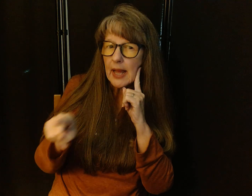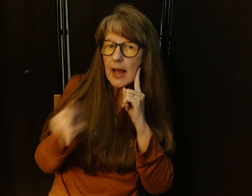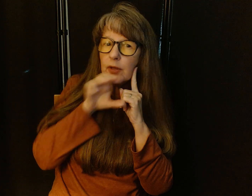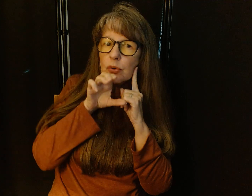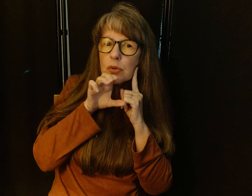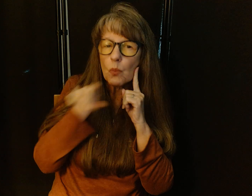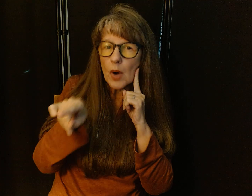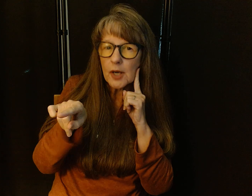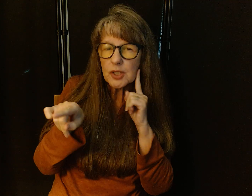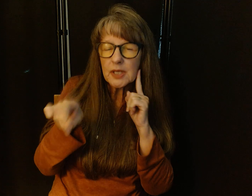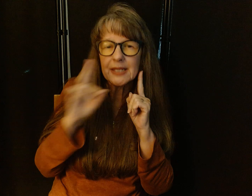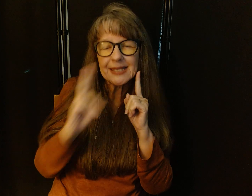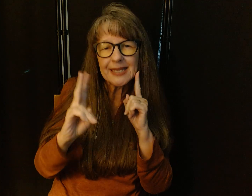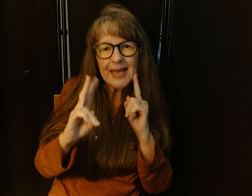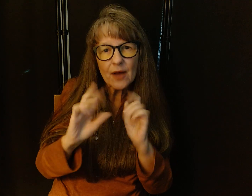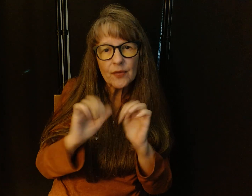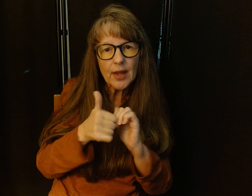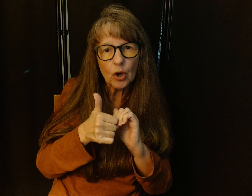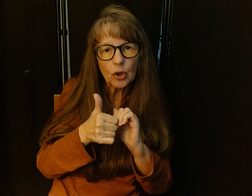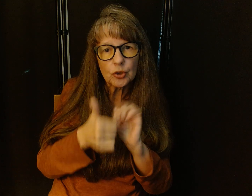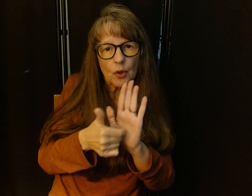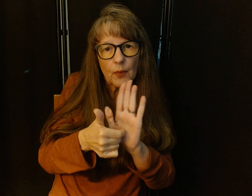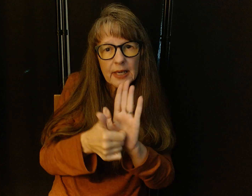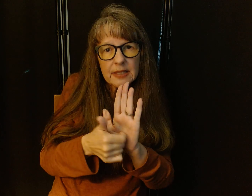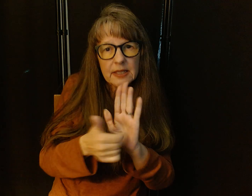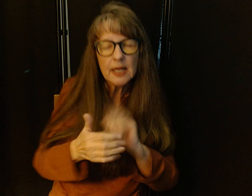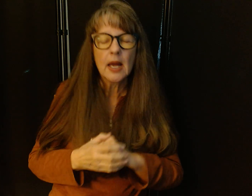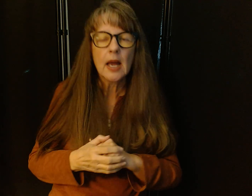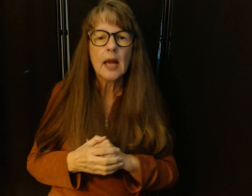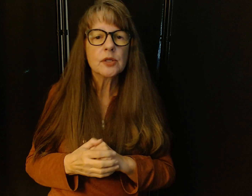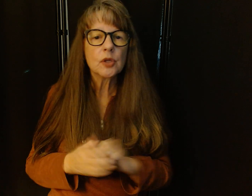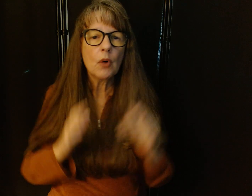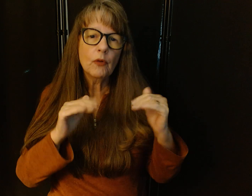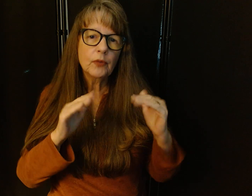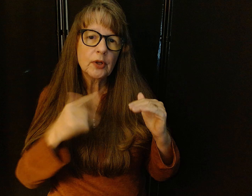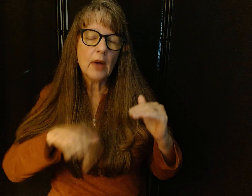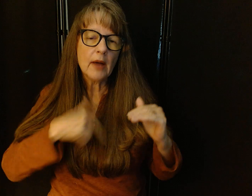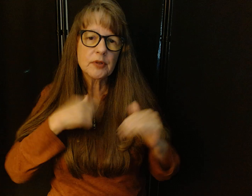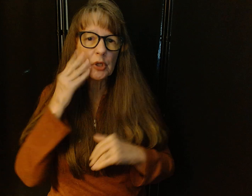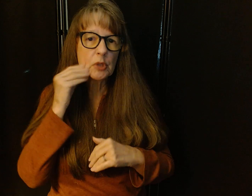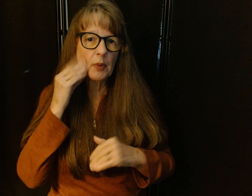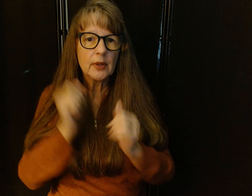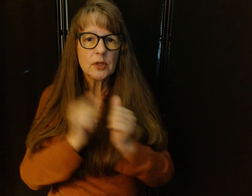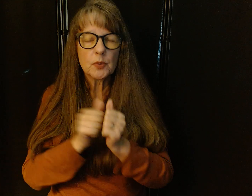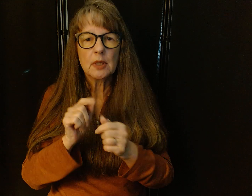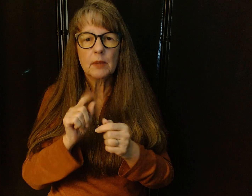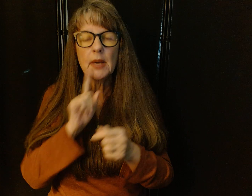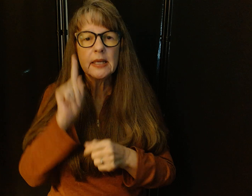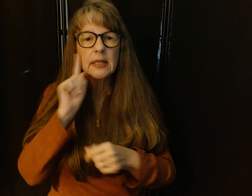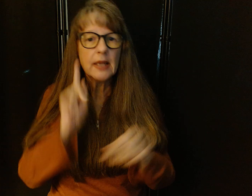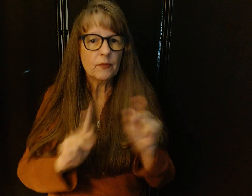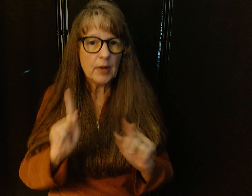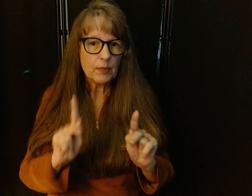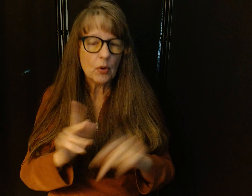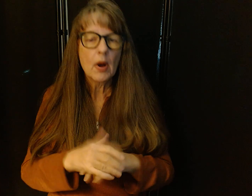then you can watch it and see how they are showing it. And so hopefully you'll have some experience with some deaf people.